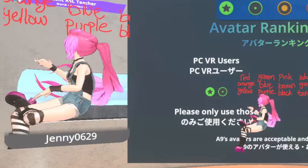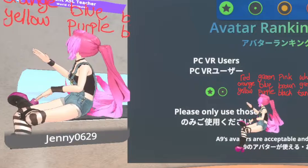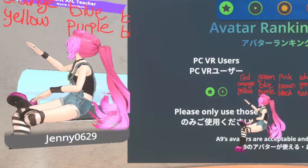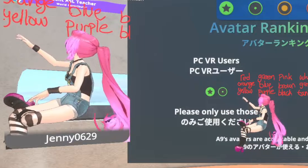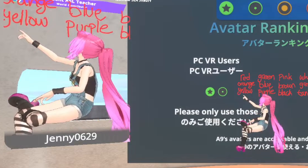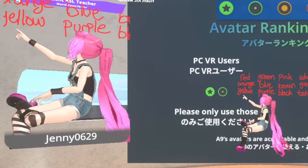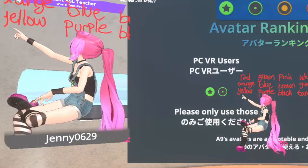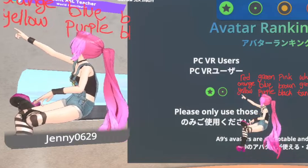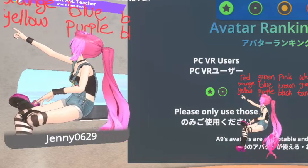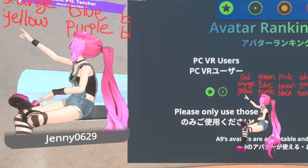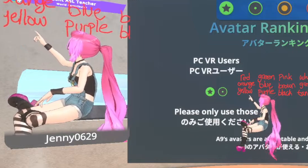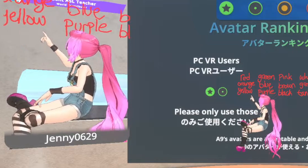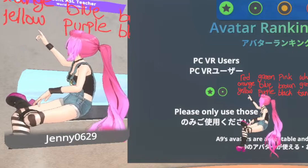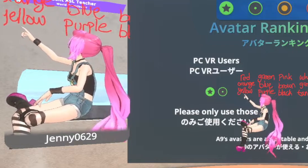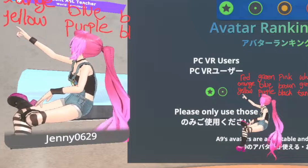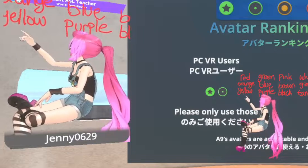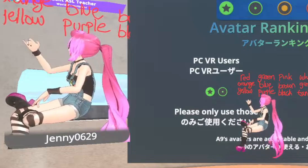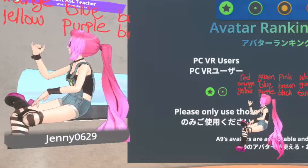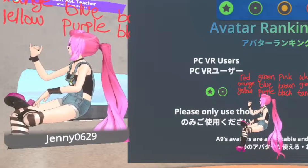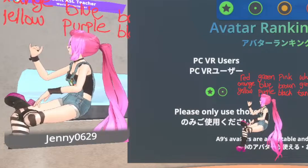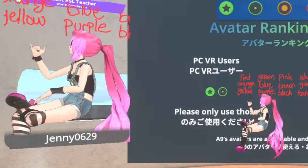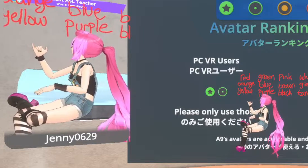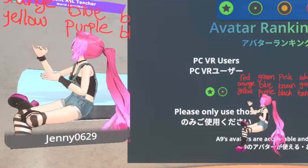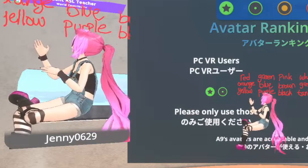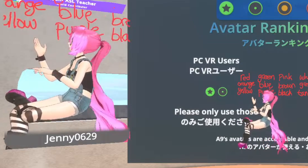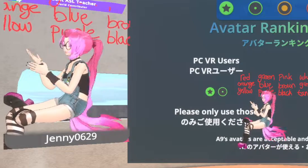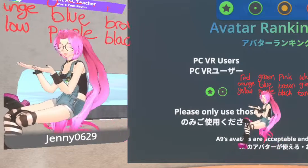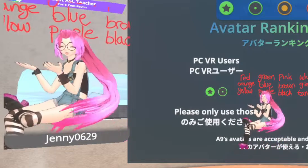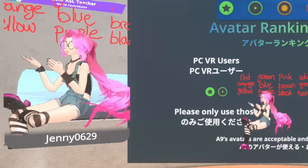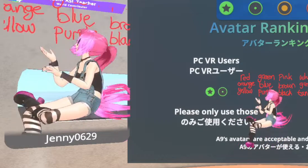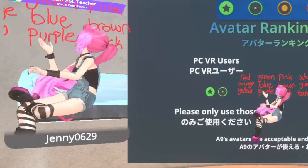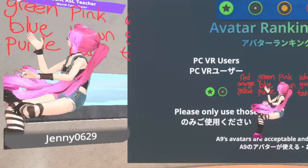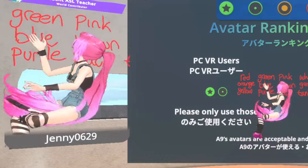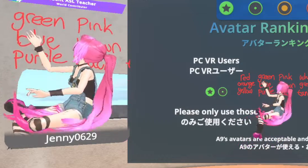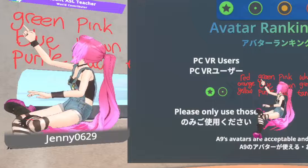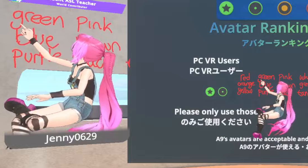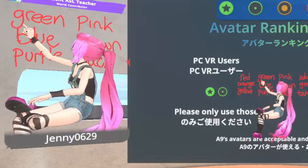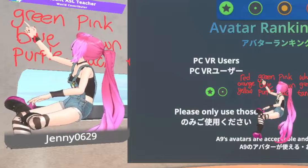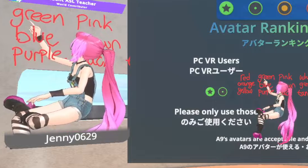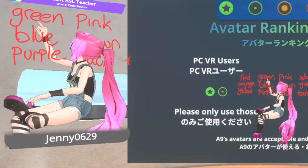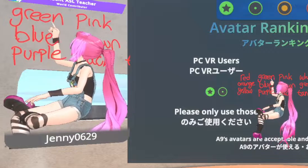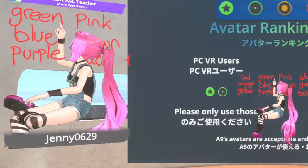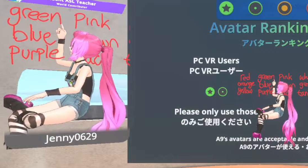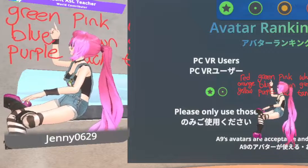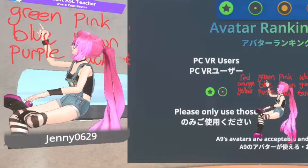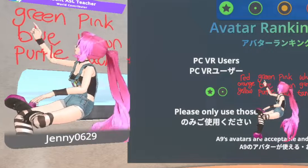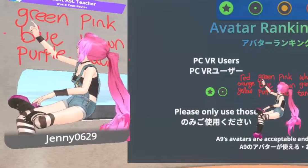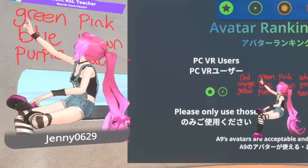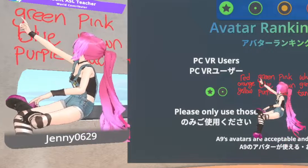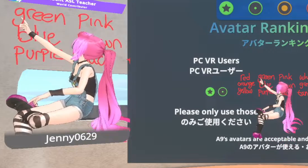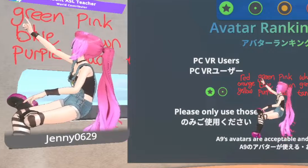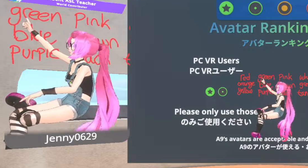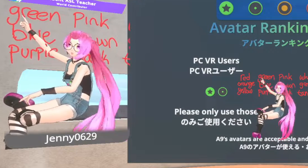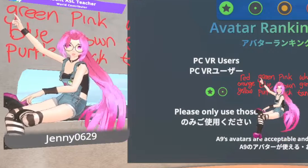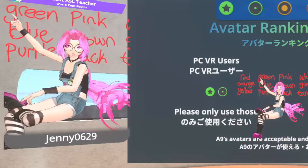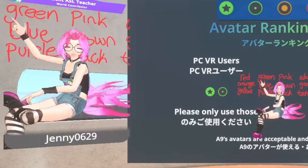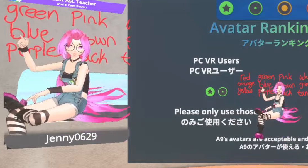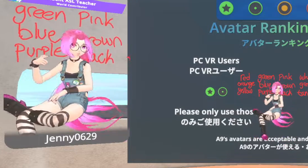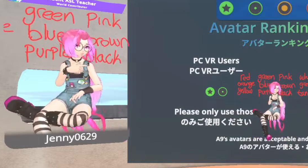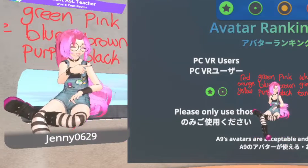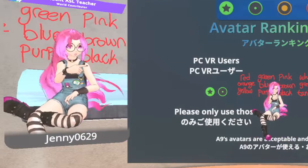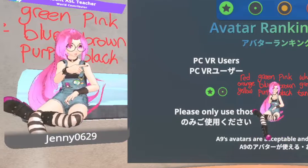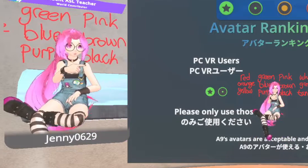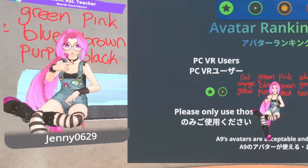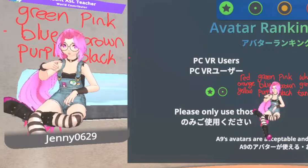it. So yellow is like this. Who can tell me when you have green, guess what? G